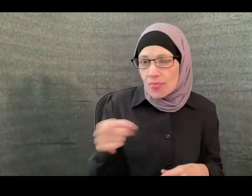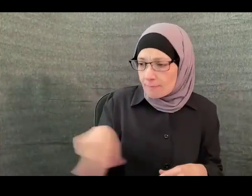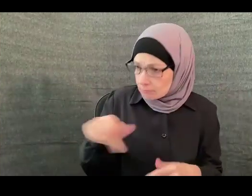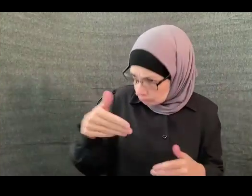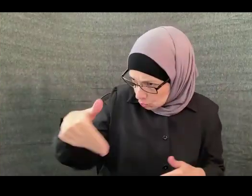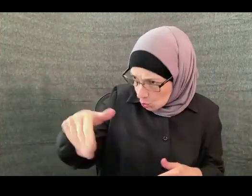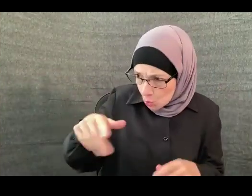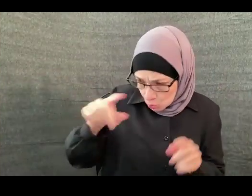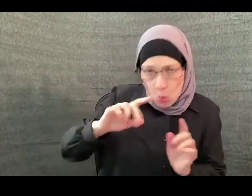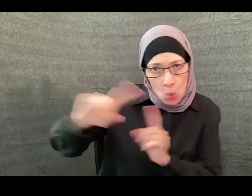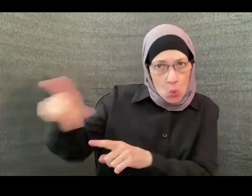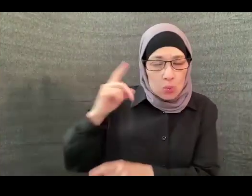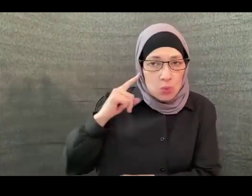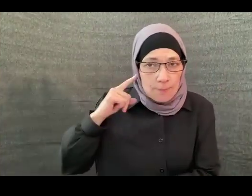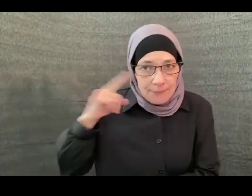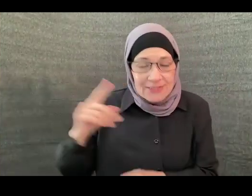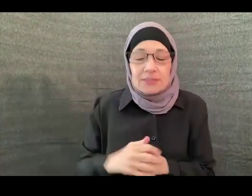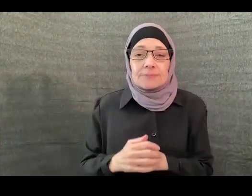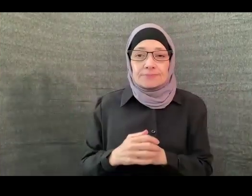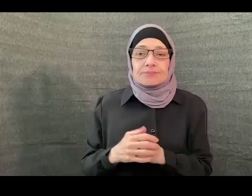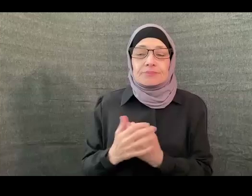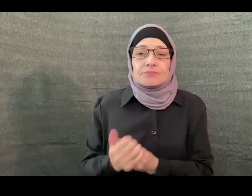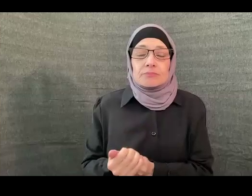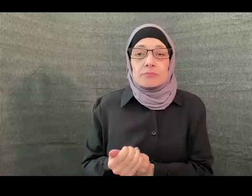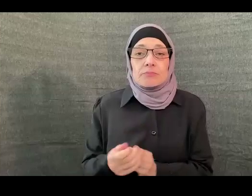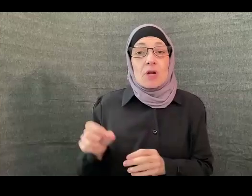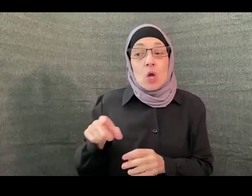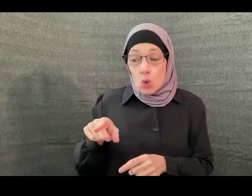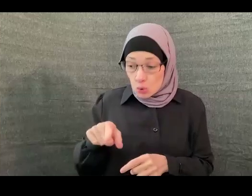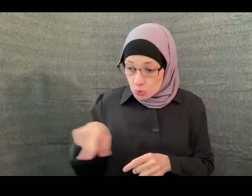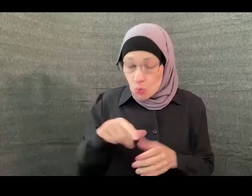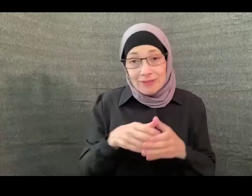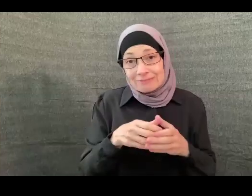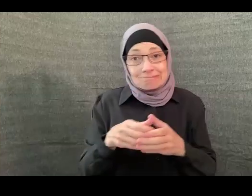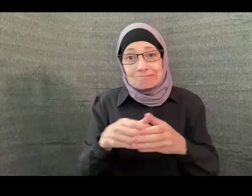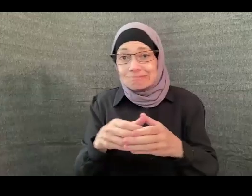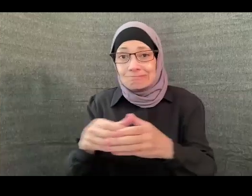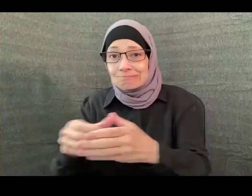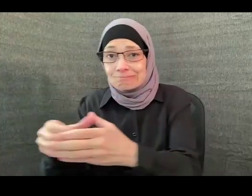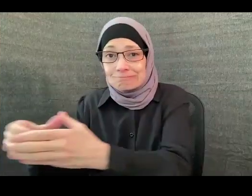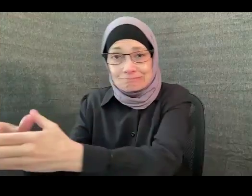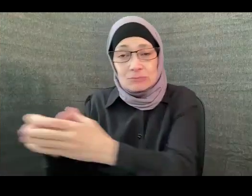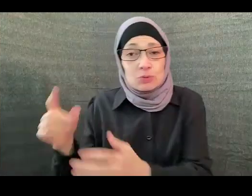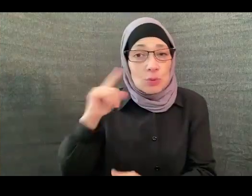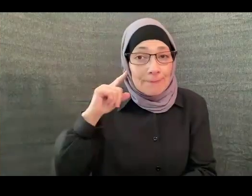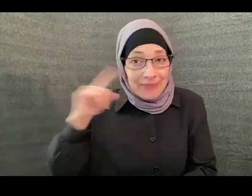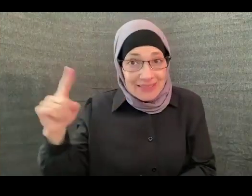to and they will be received by. And they were received quite well.